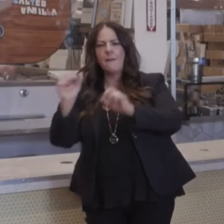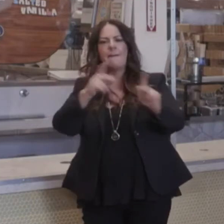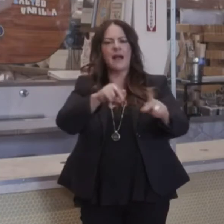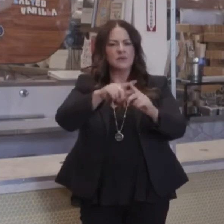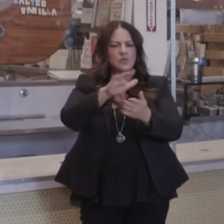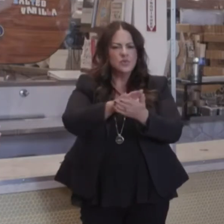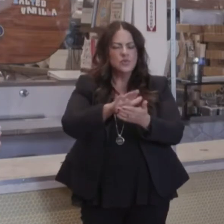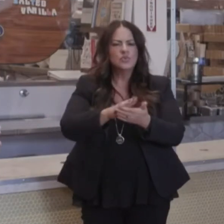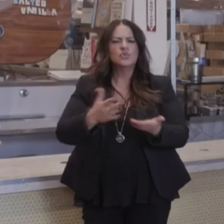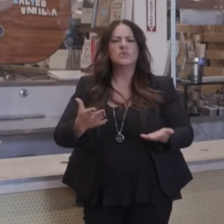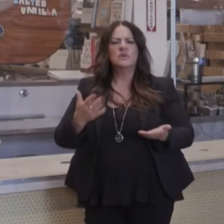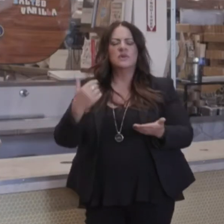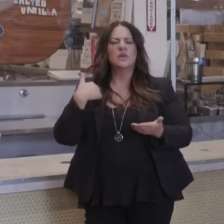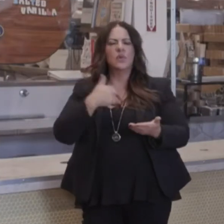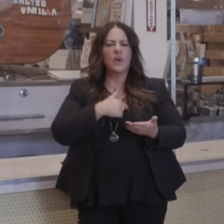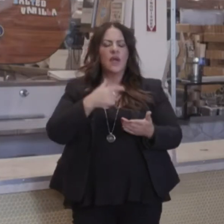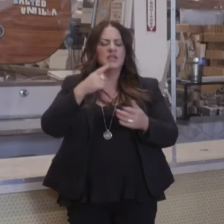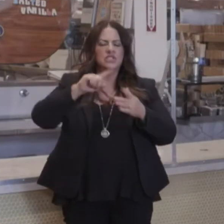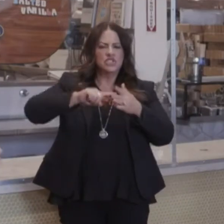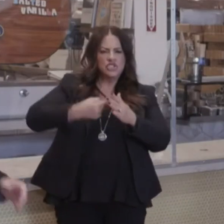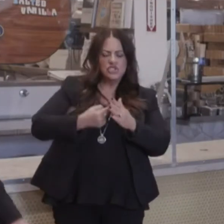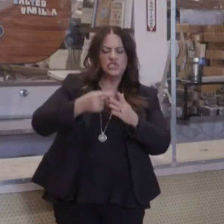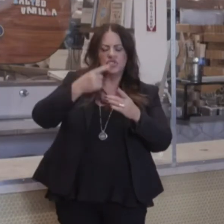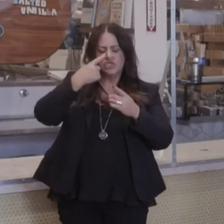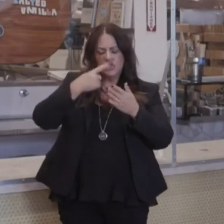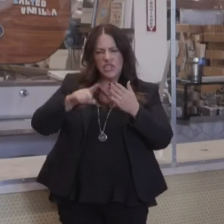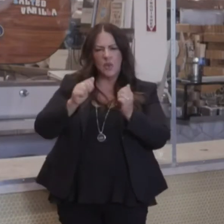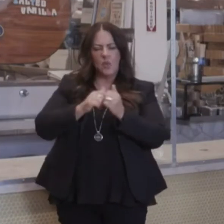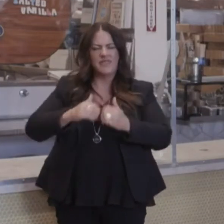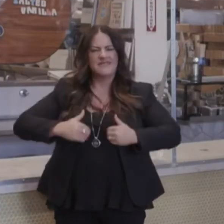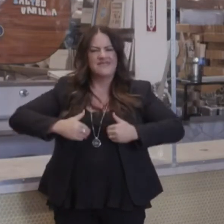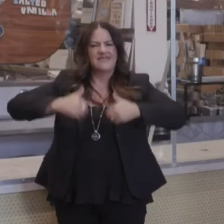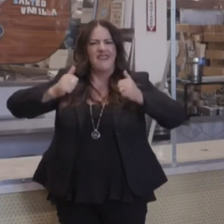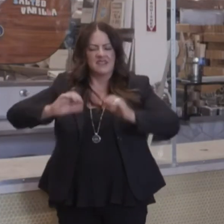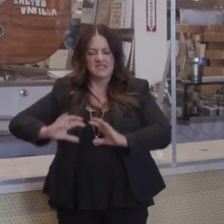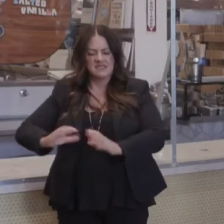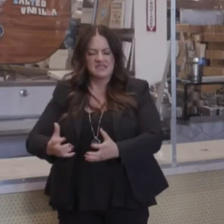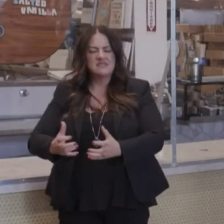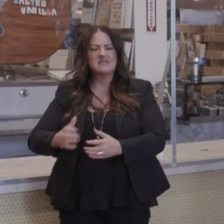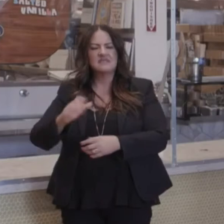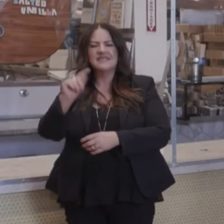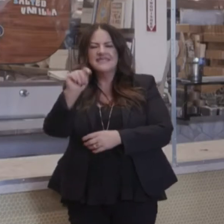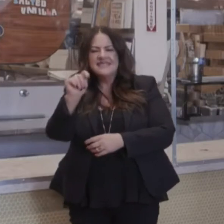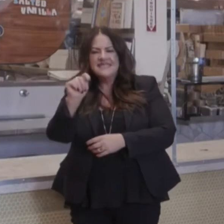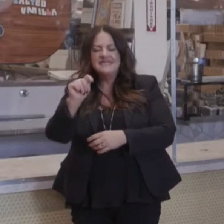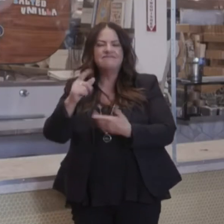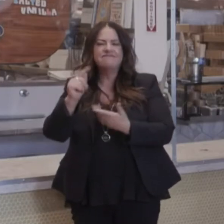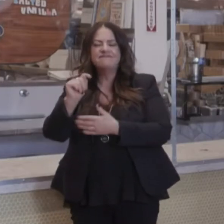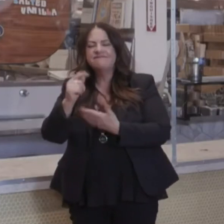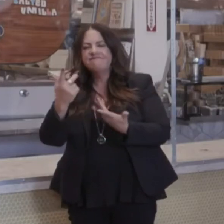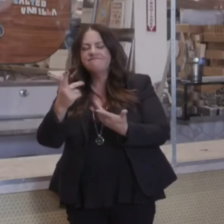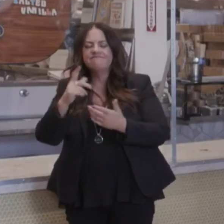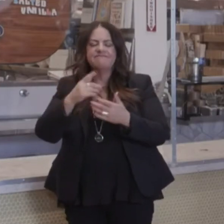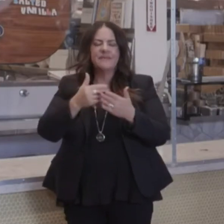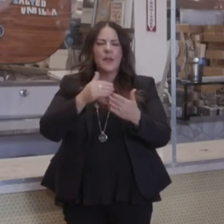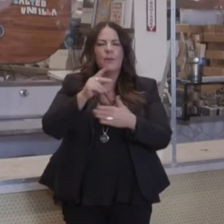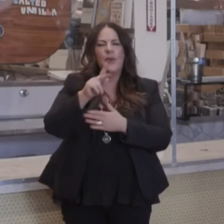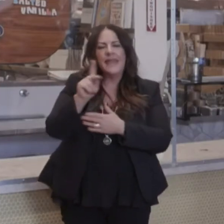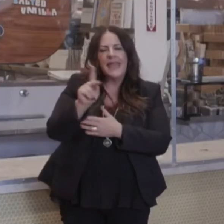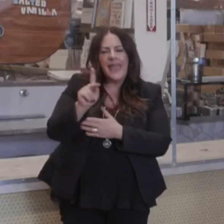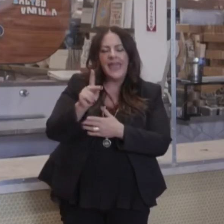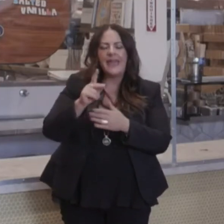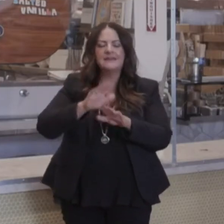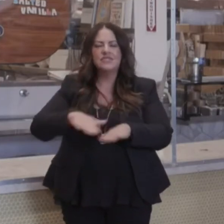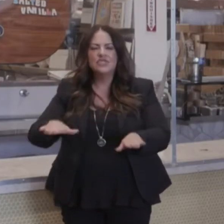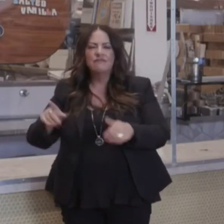deliberative way, focusing on our youngest cohort, TK to 2, grades 3 to 6, making sure we have 3 months of free PPE,